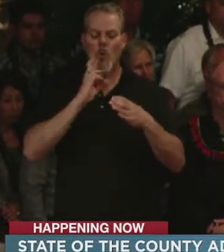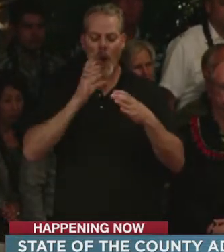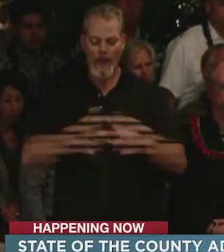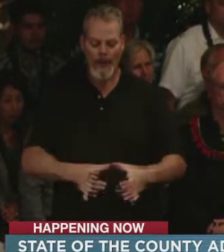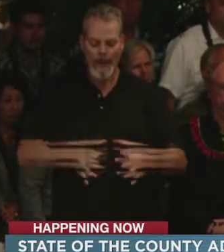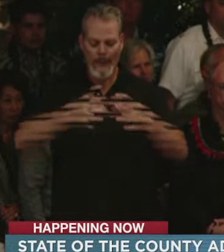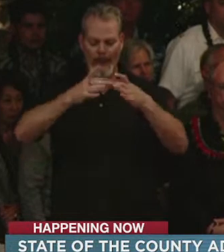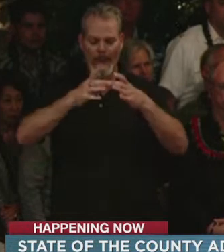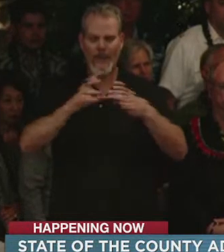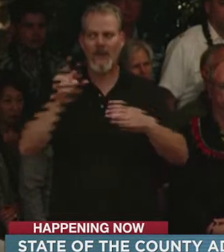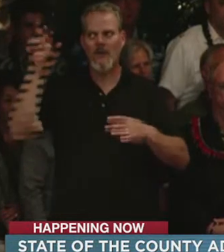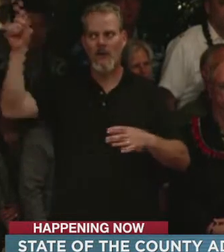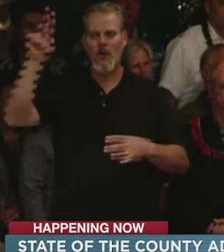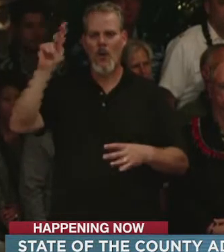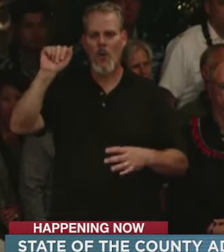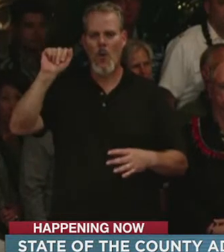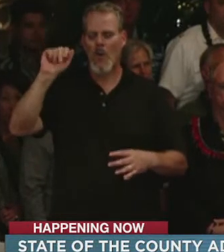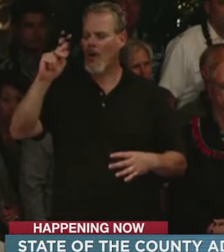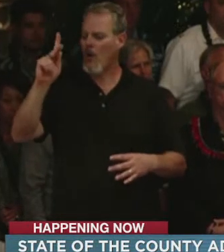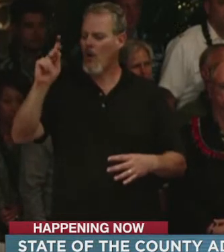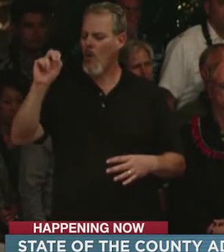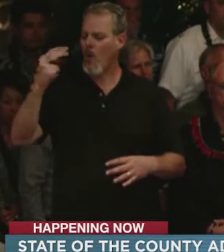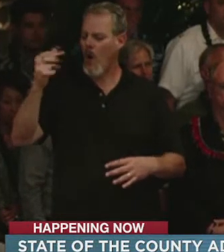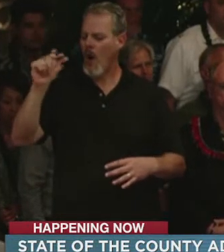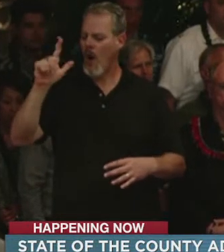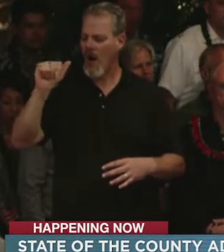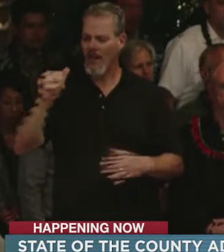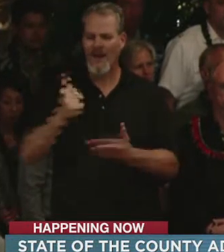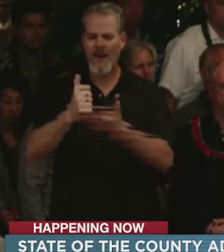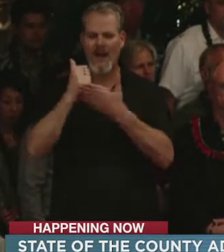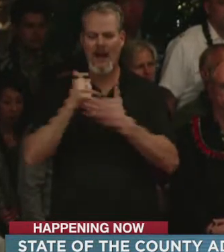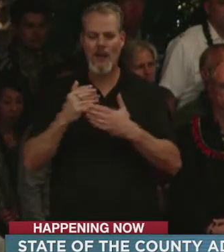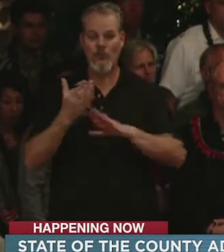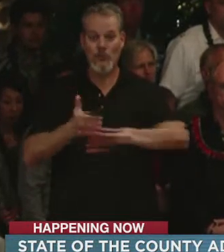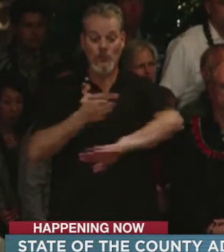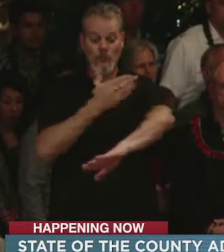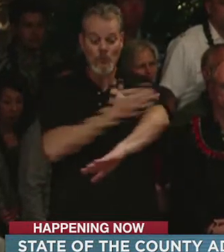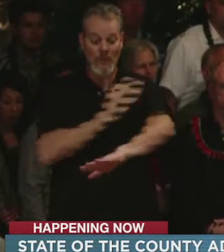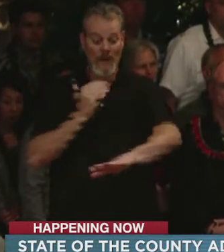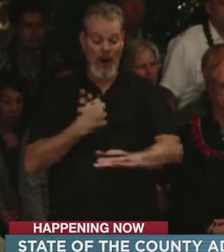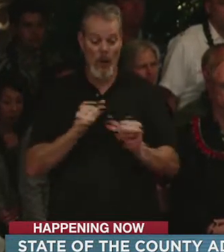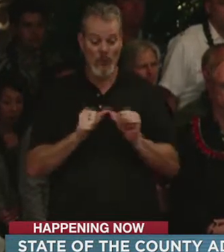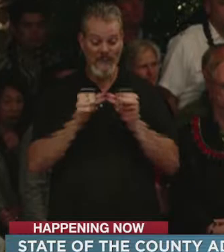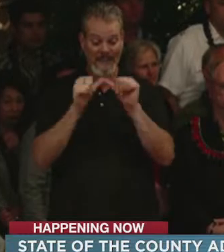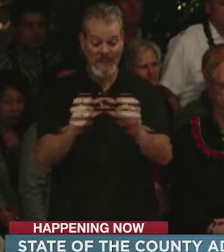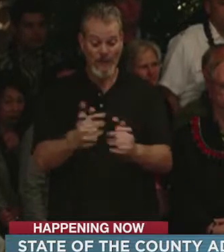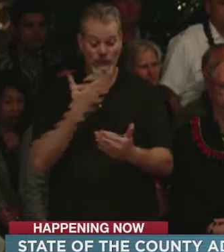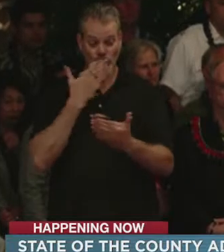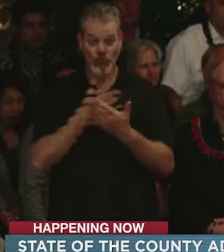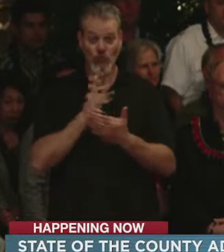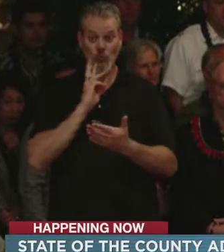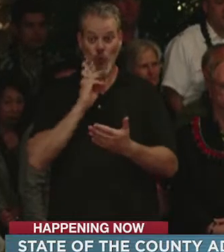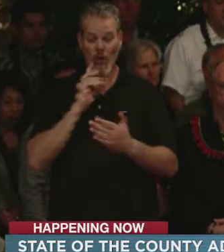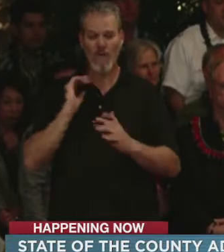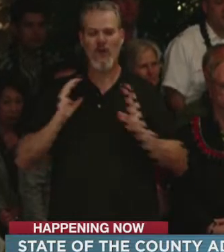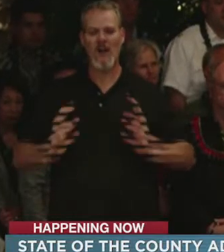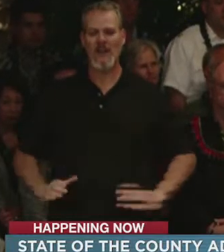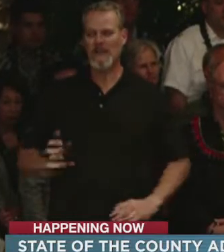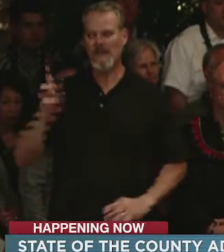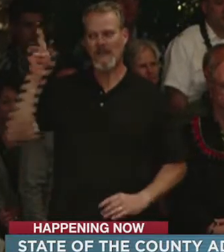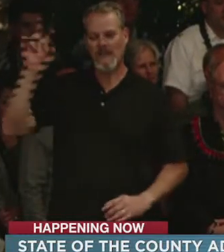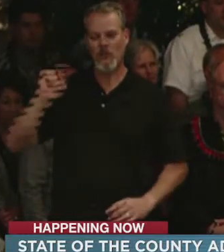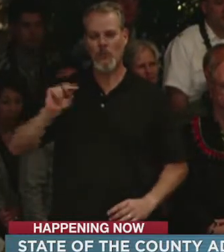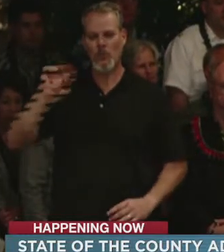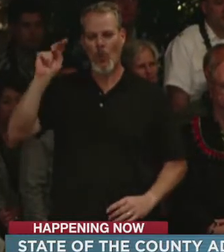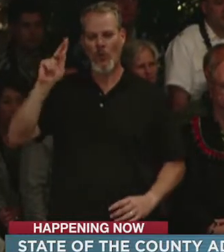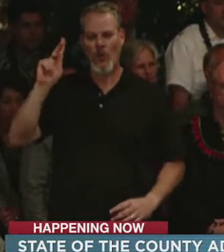reservoir project in Kohala helped to improve the resiliency and redundancy of water supply and storage for our customers in North Kohala public